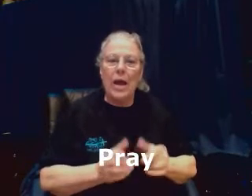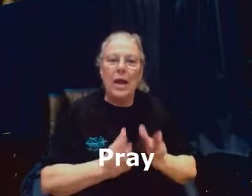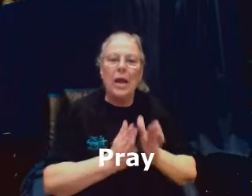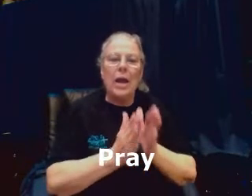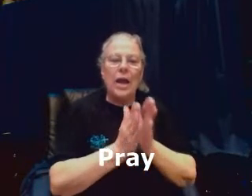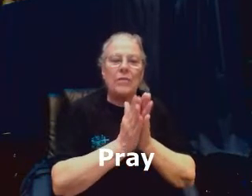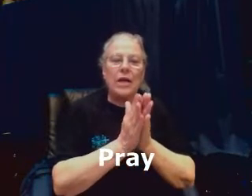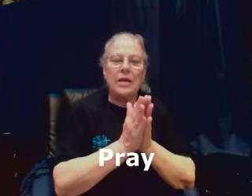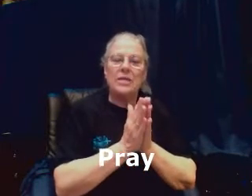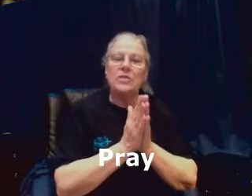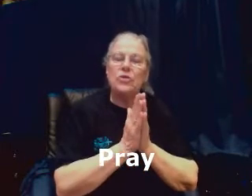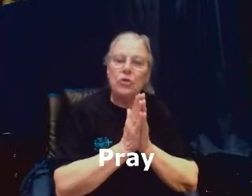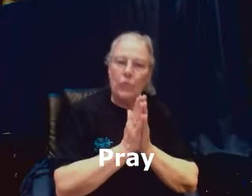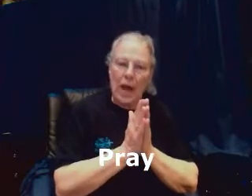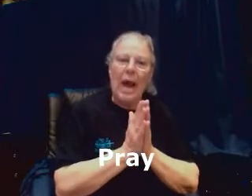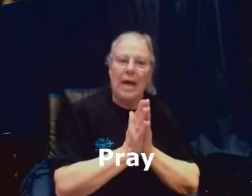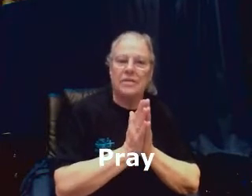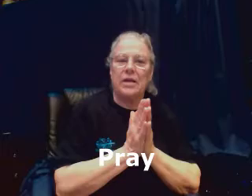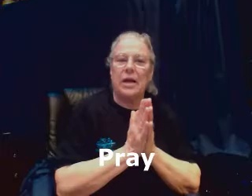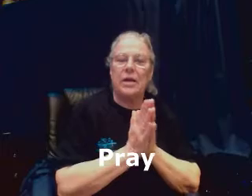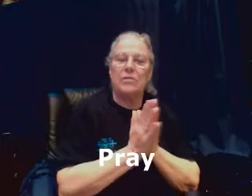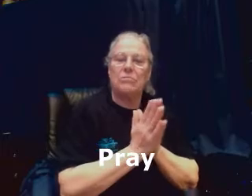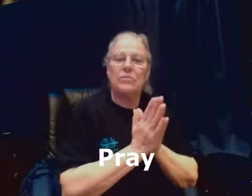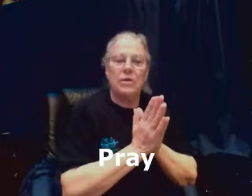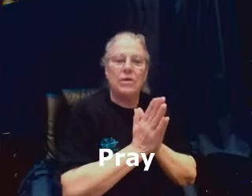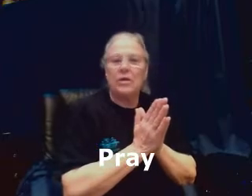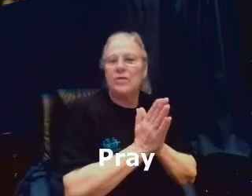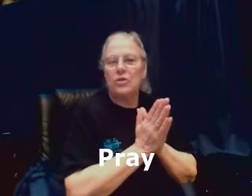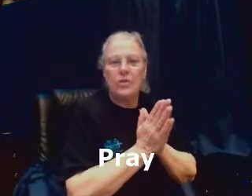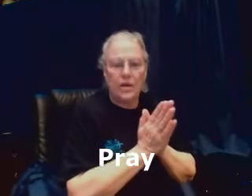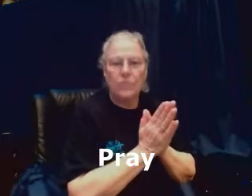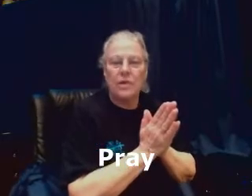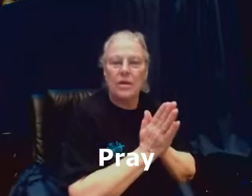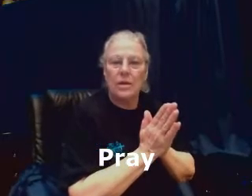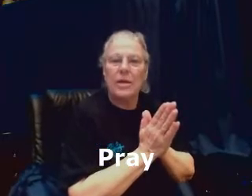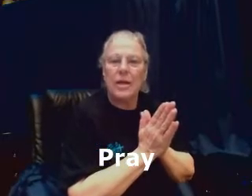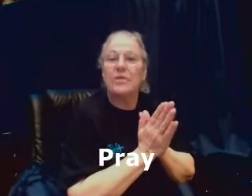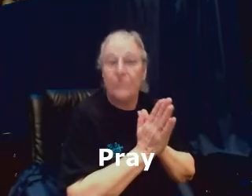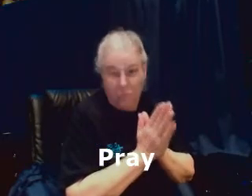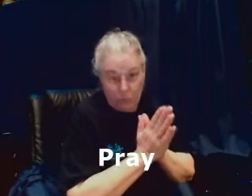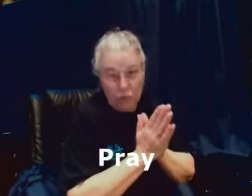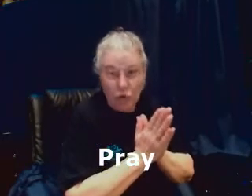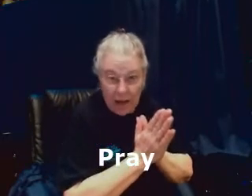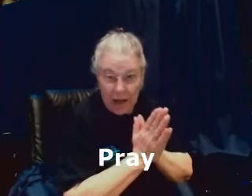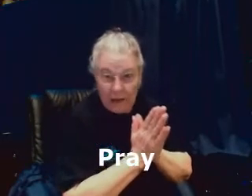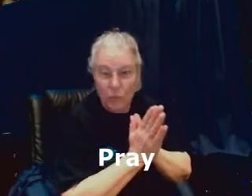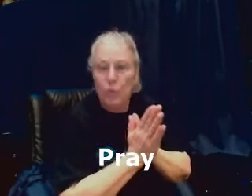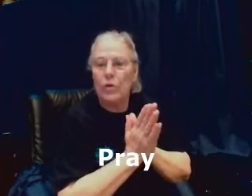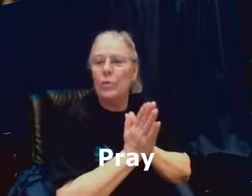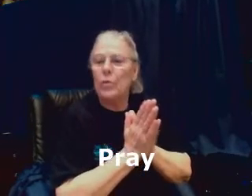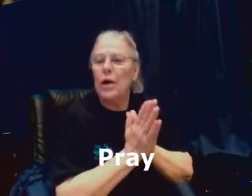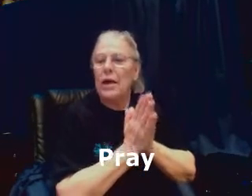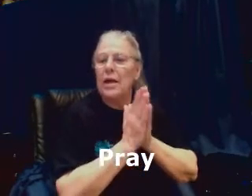Pray, and that is to ask. And it's just like you tell little kids, fold your hands, we're going to pray.